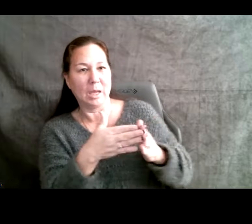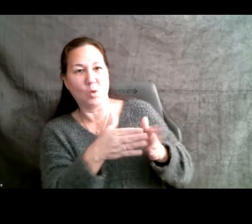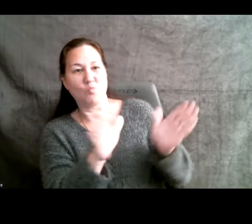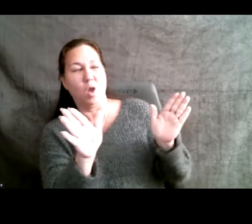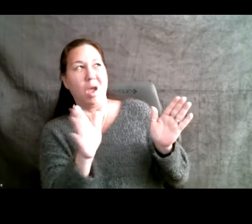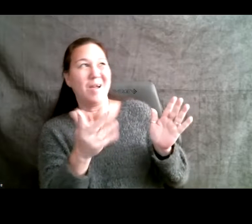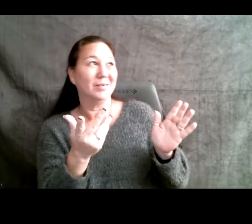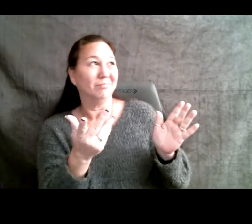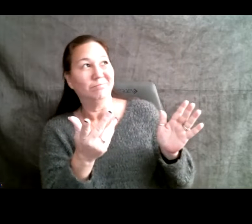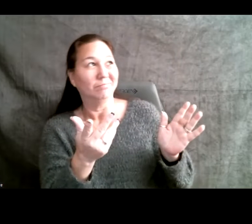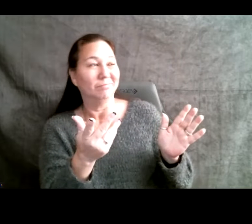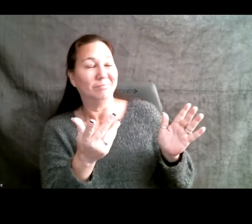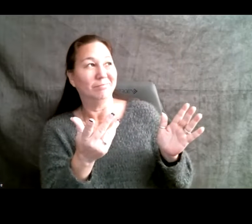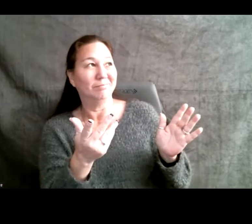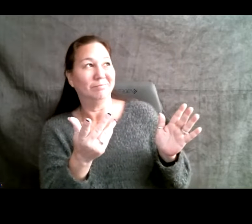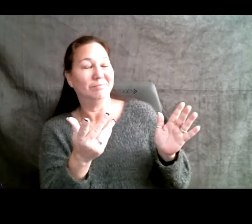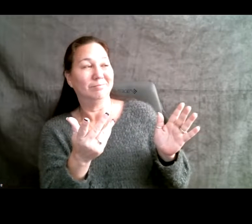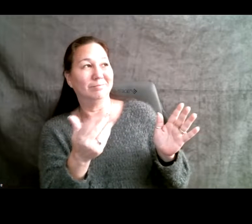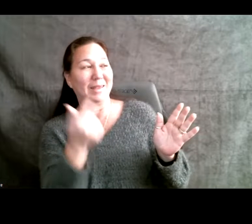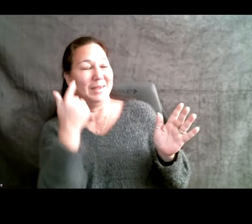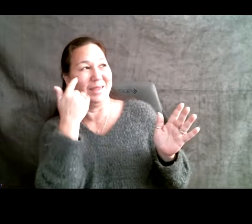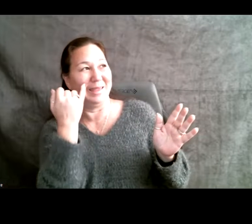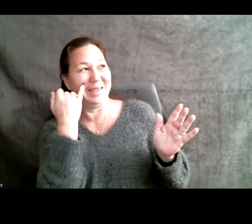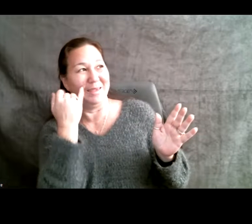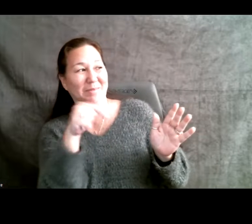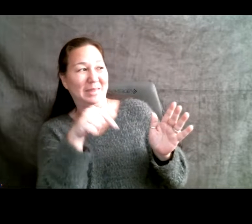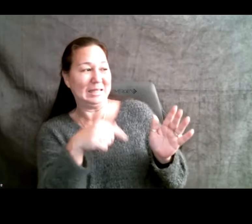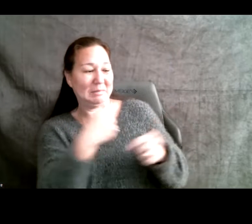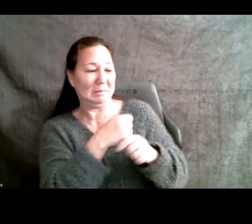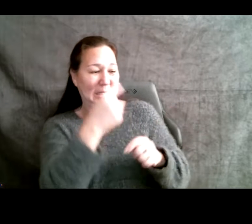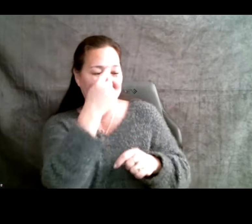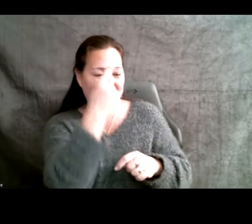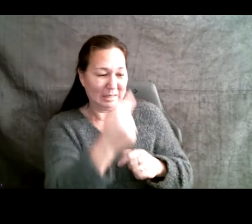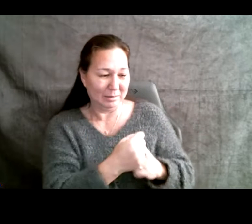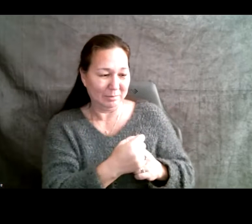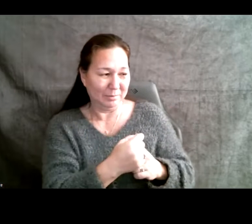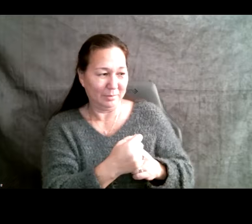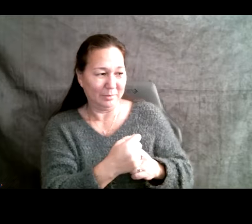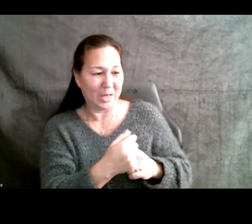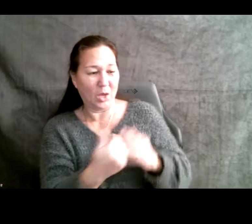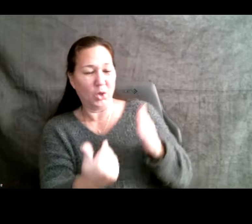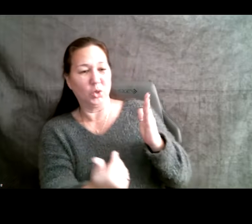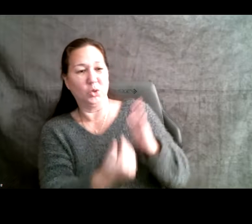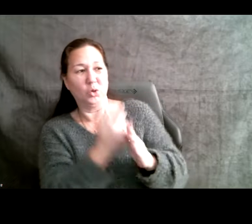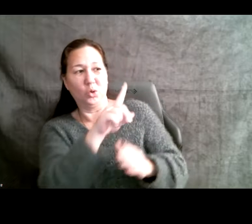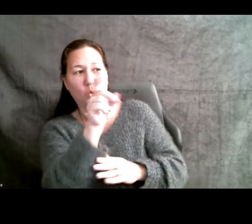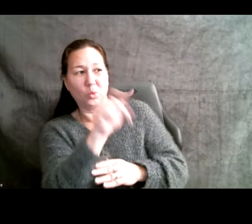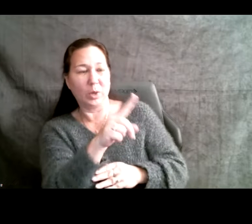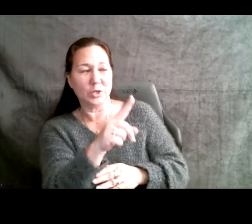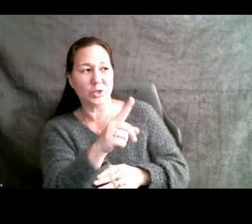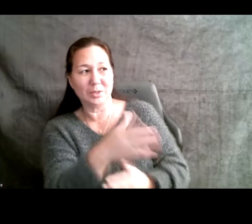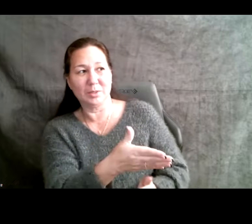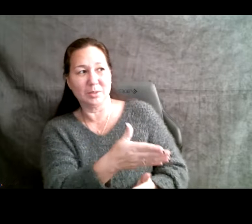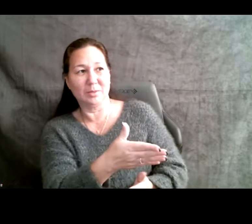format necessarily makes sense if there's not something like new questions being raised or something that people have done to kind